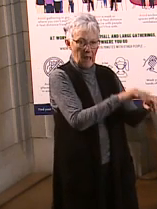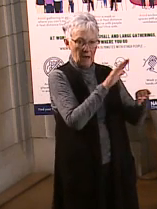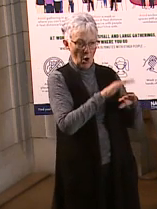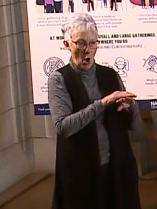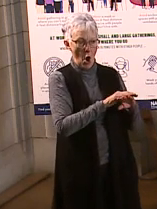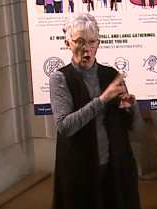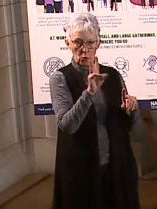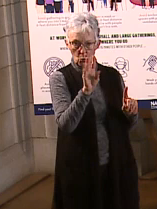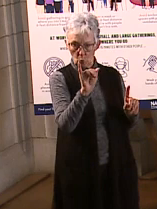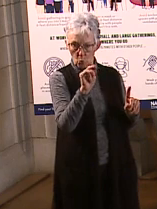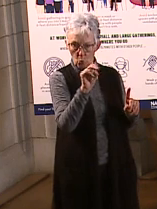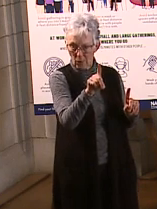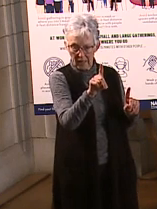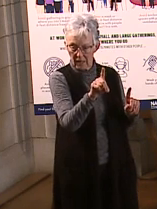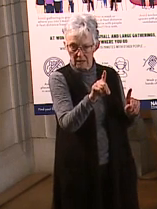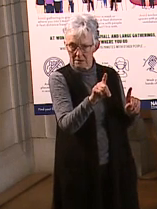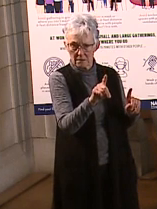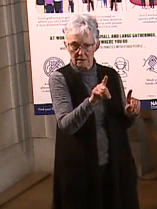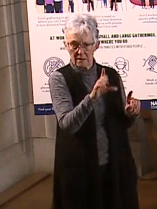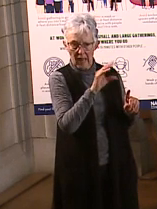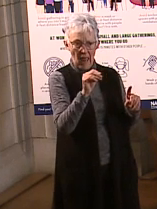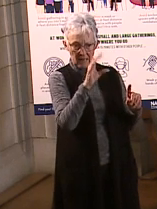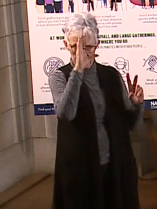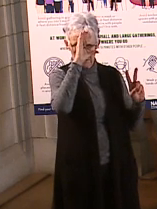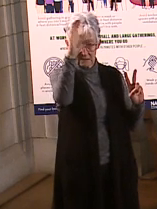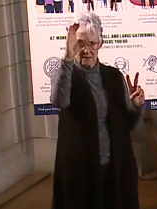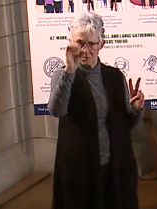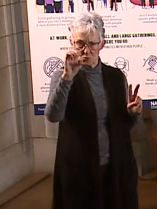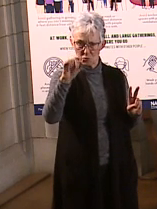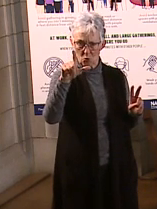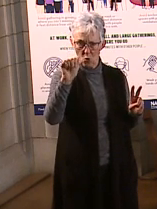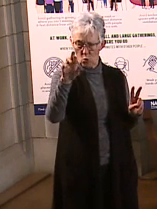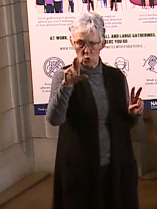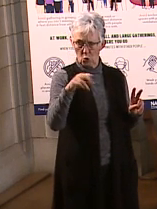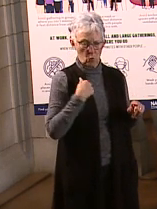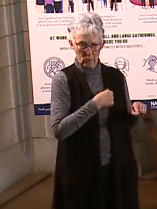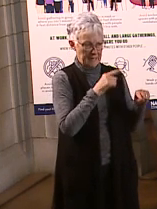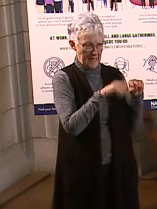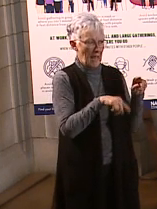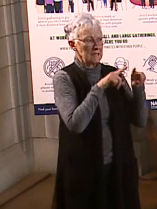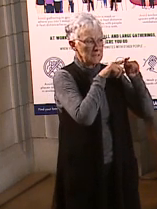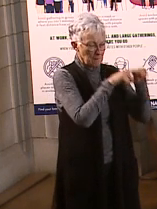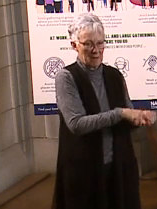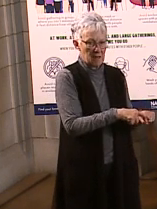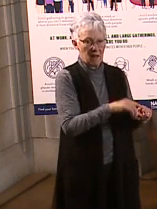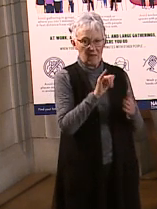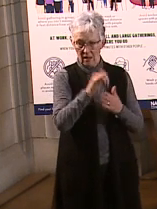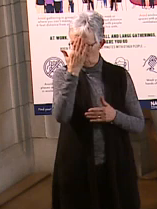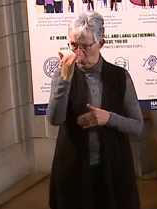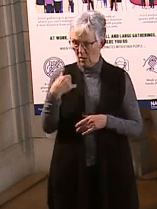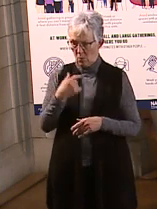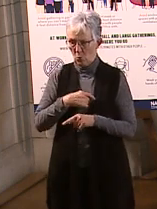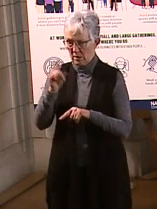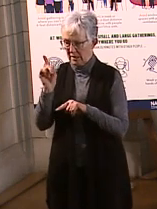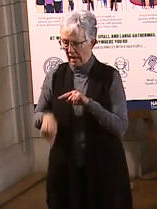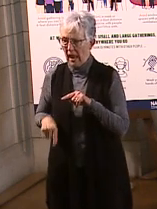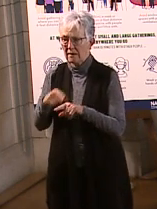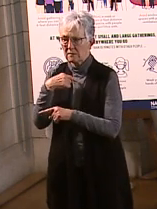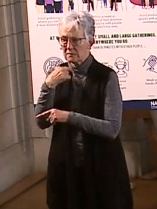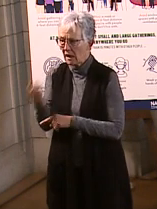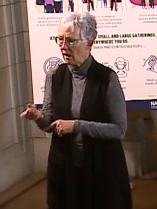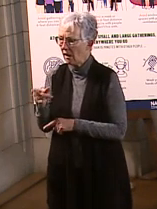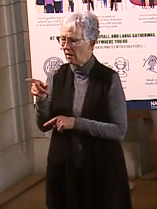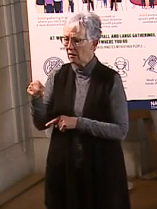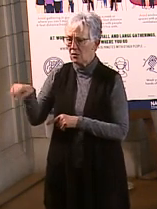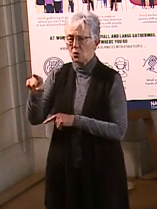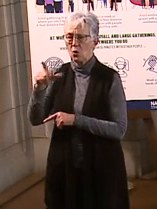weather, that we can't keep the lights on and can't keep the heat going. This is why we can't allow the radical environmentalists to push things like the Clean Power